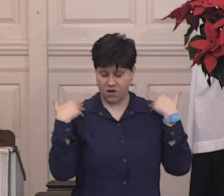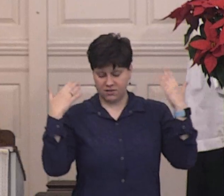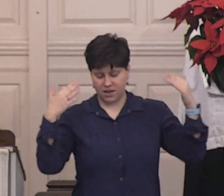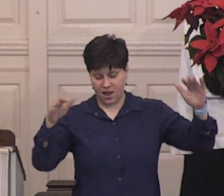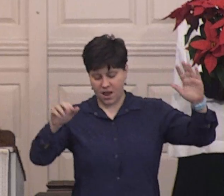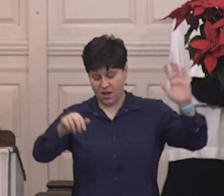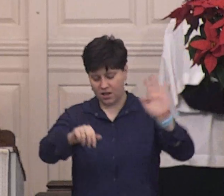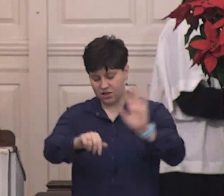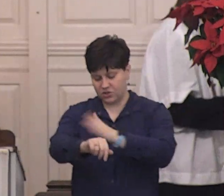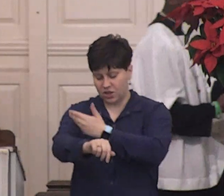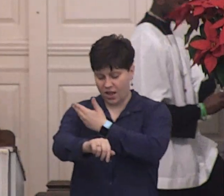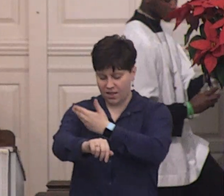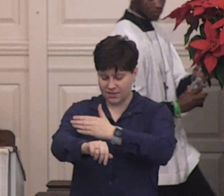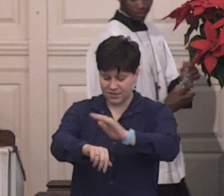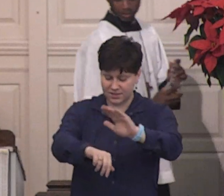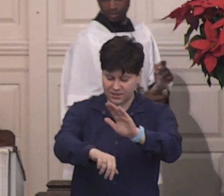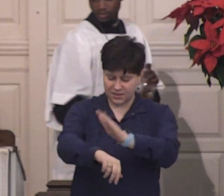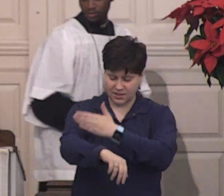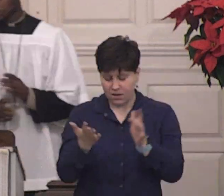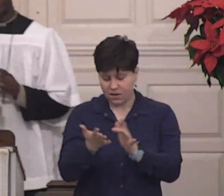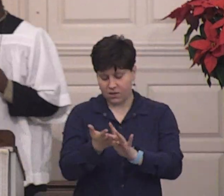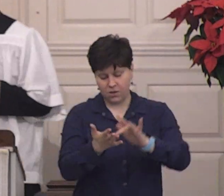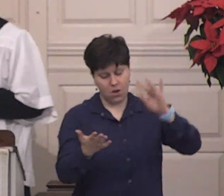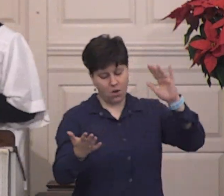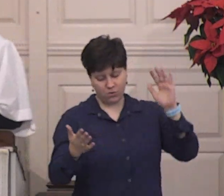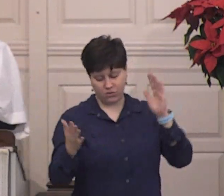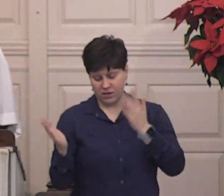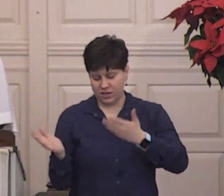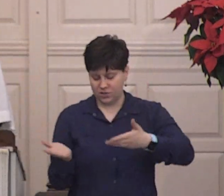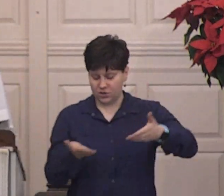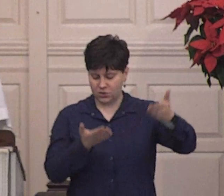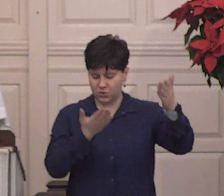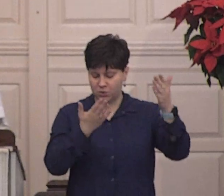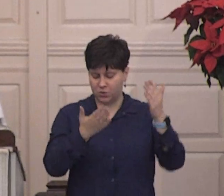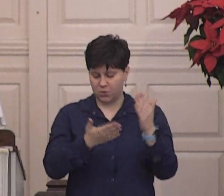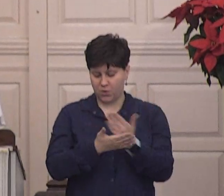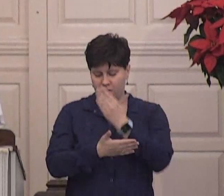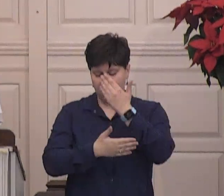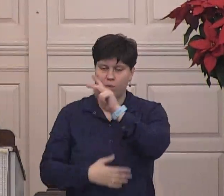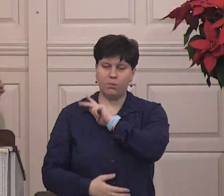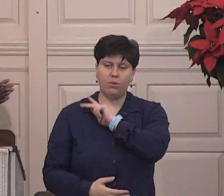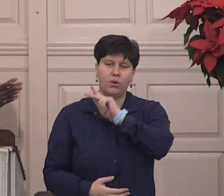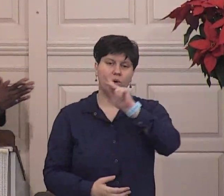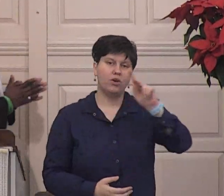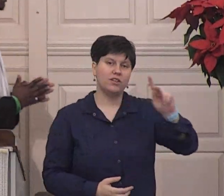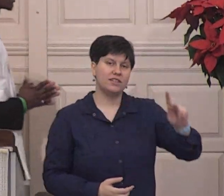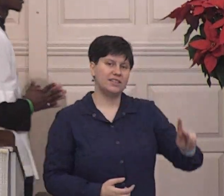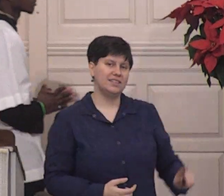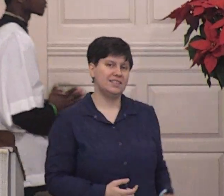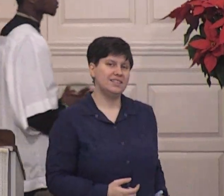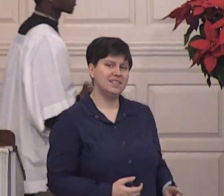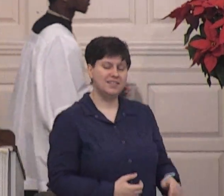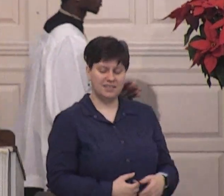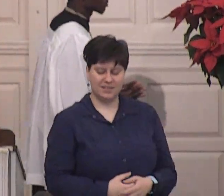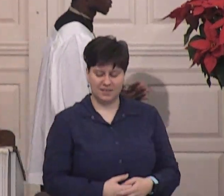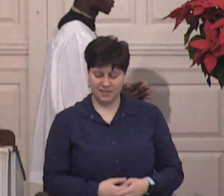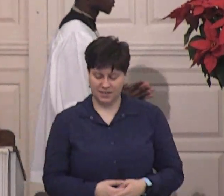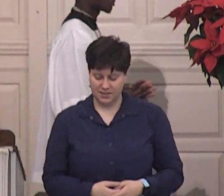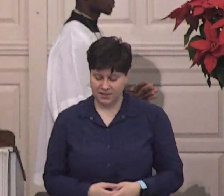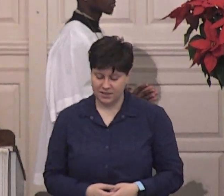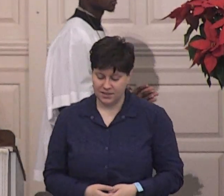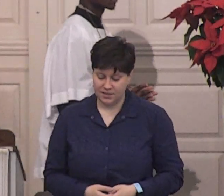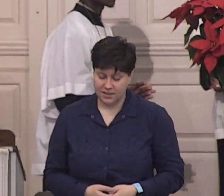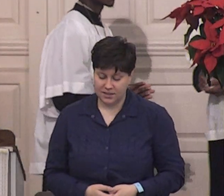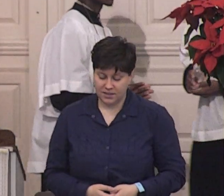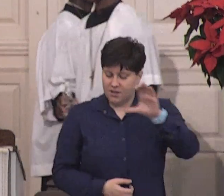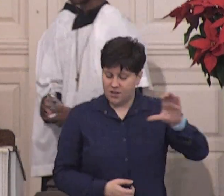herald angels sing, glory to the newborn King.